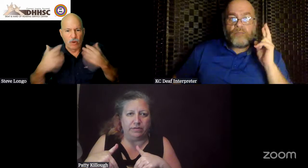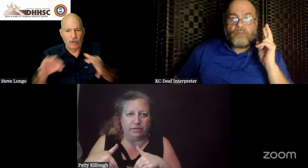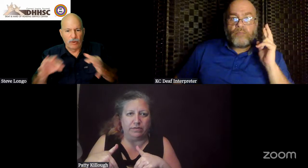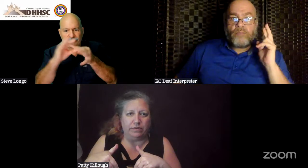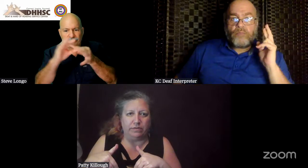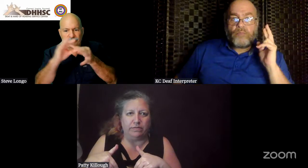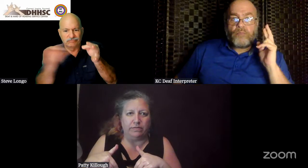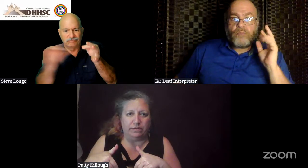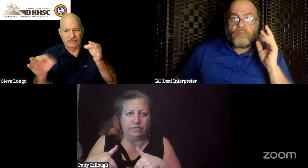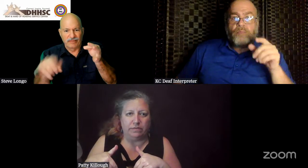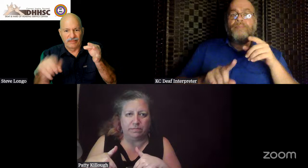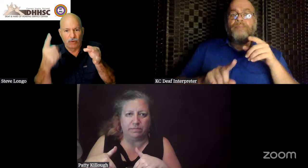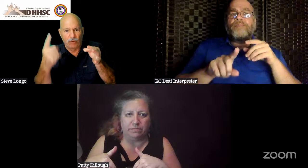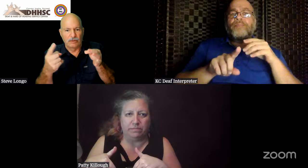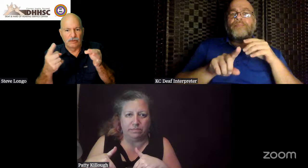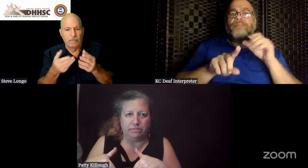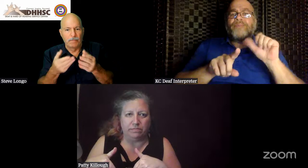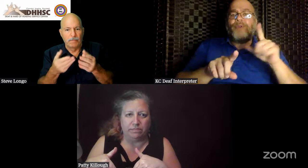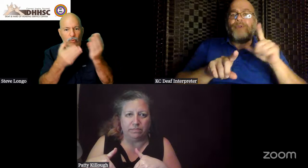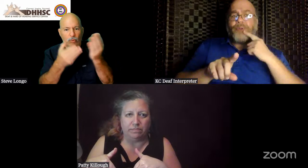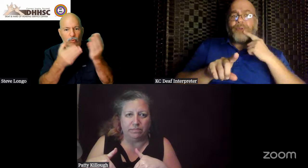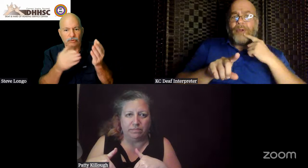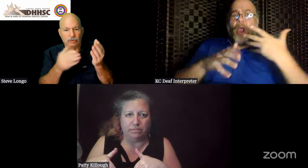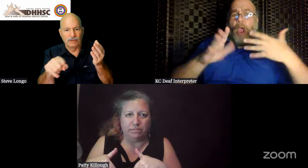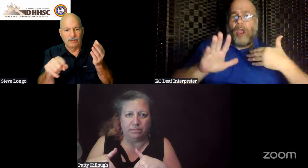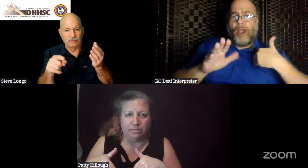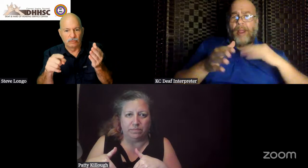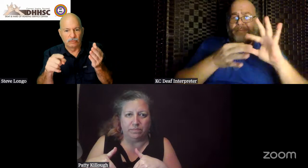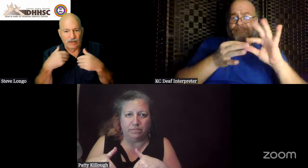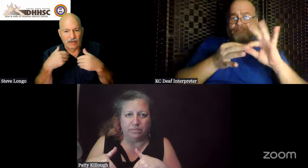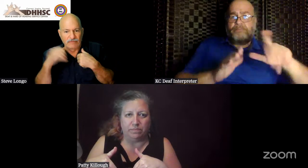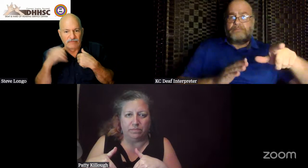the minutes from the December meeting?